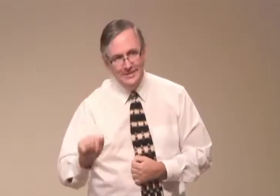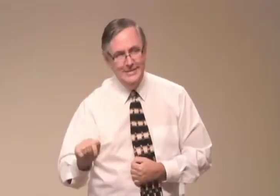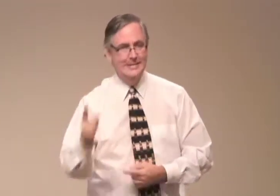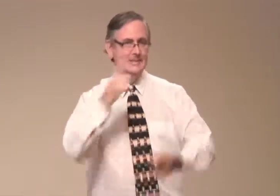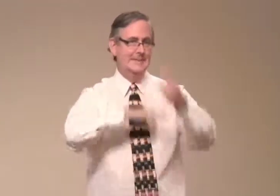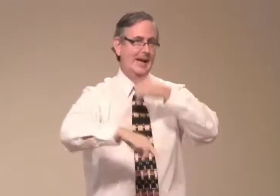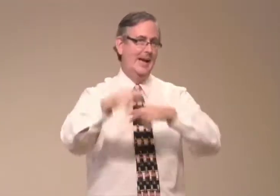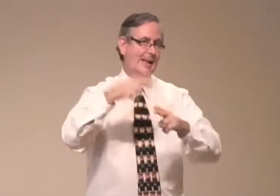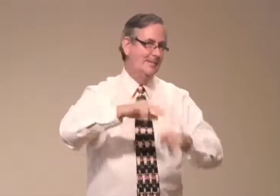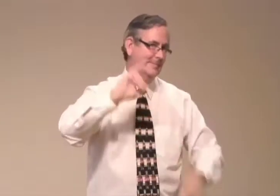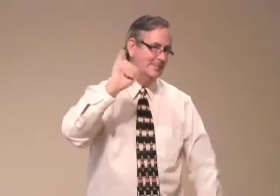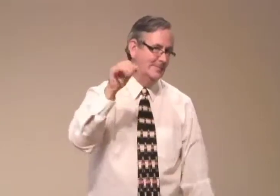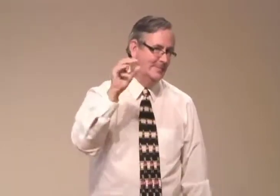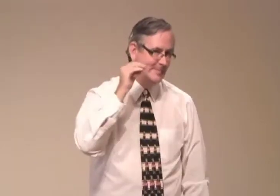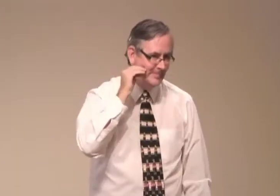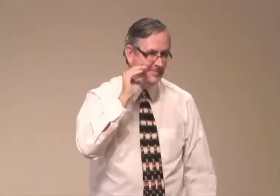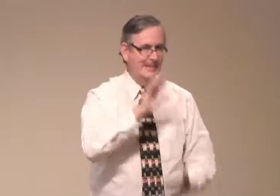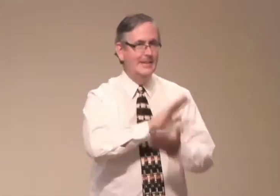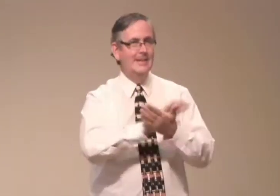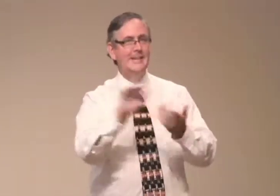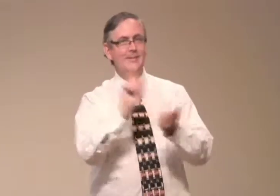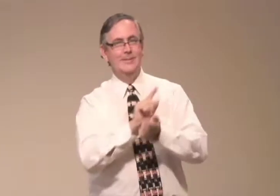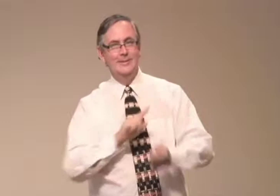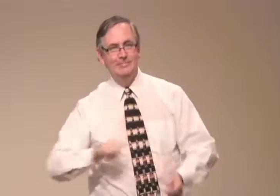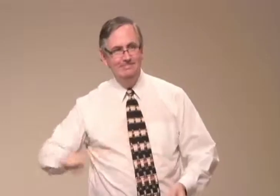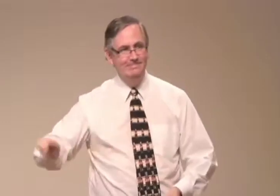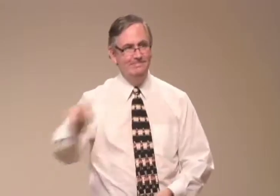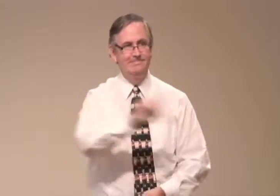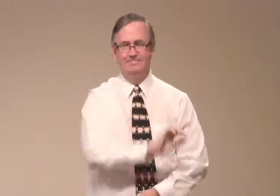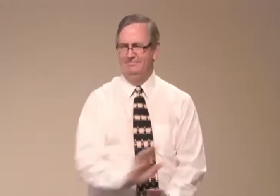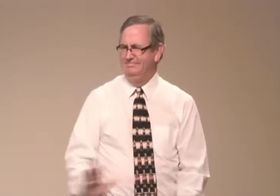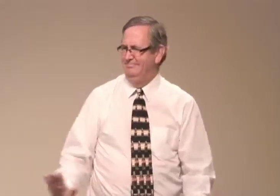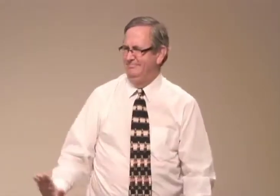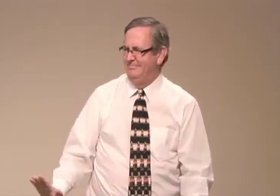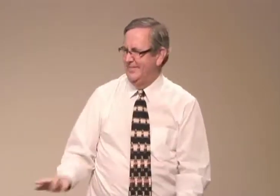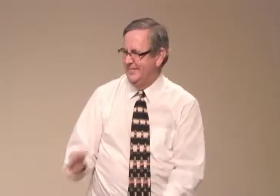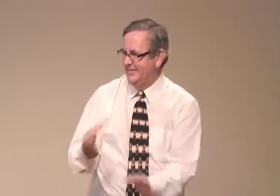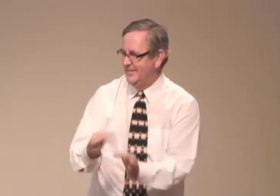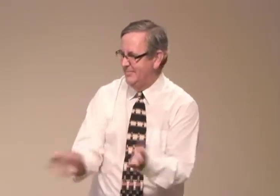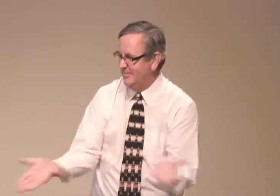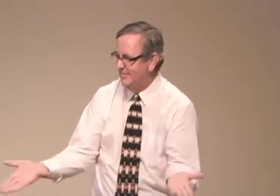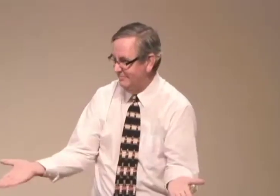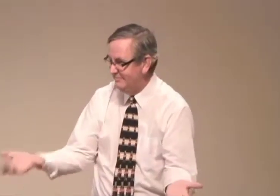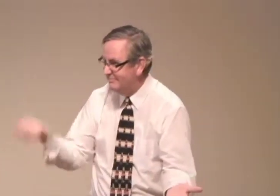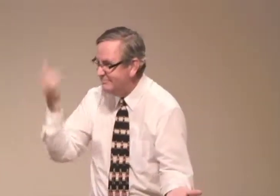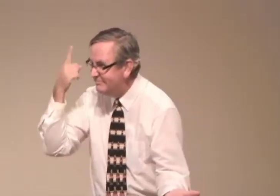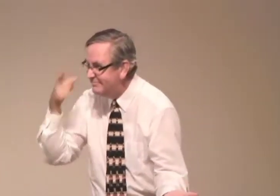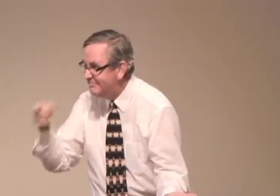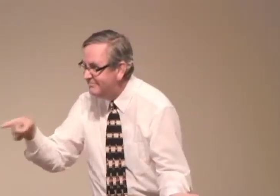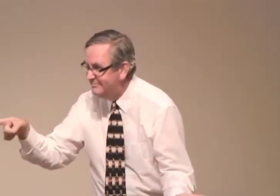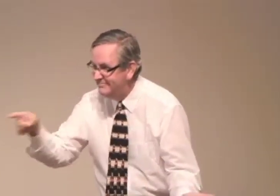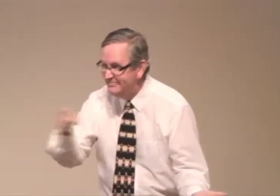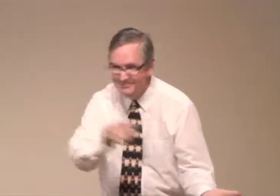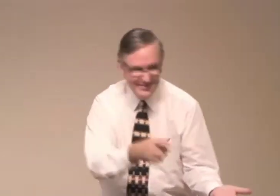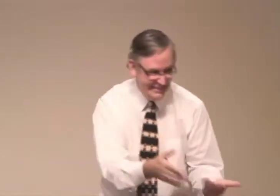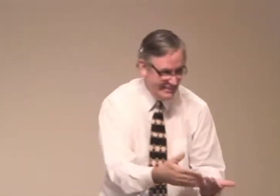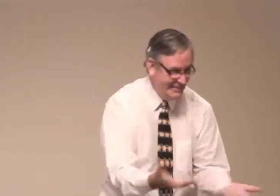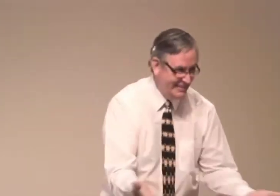Florida. And my sign name is John. Nice to meet you. That's all I said. All I